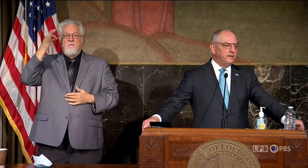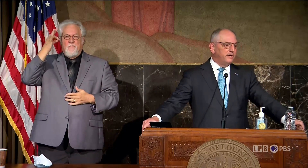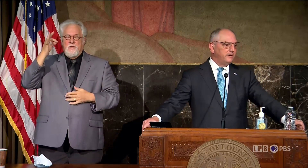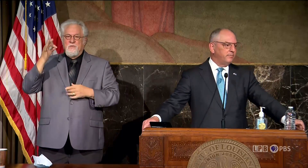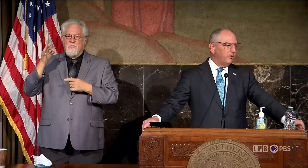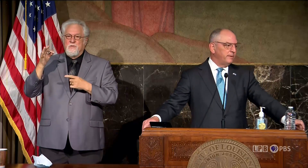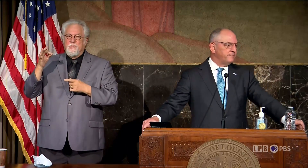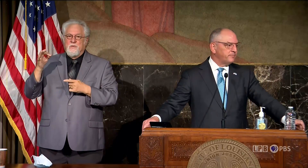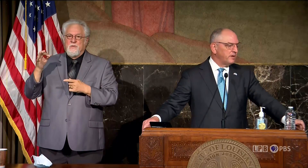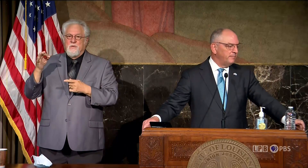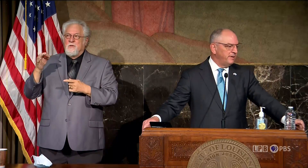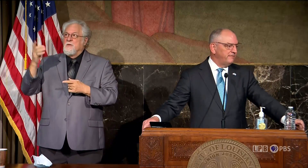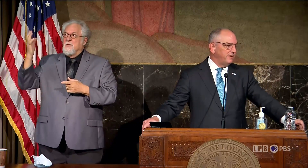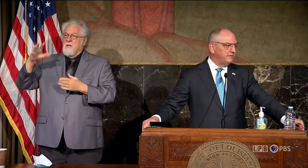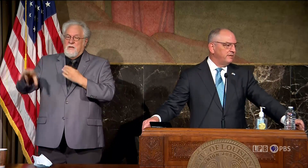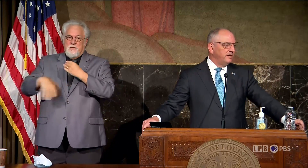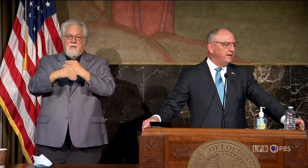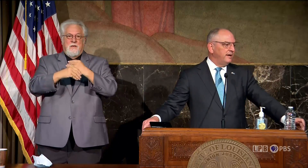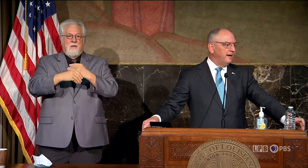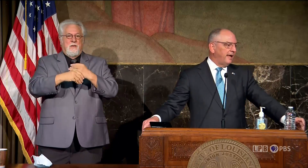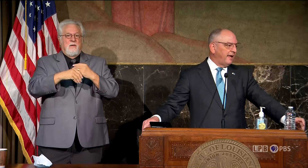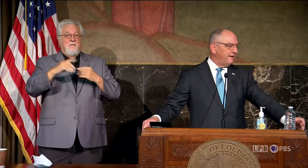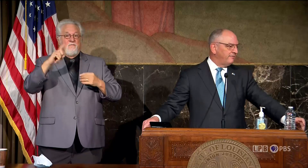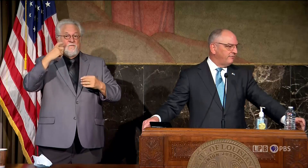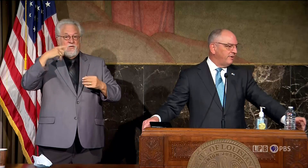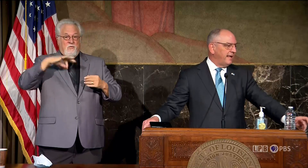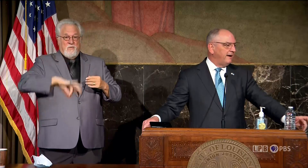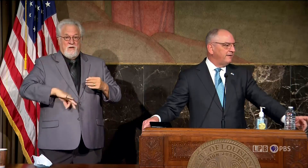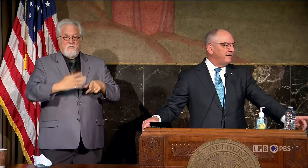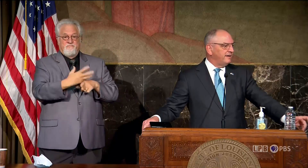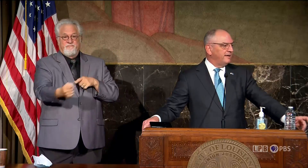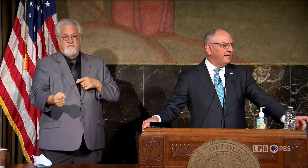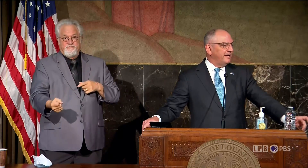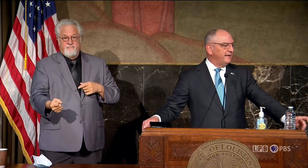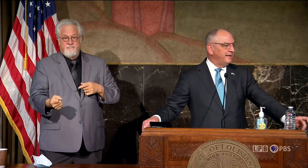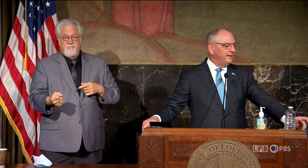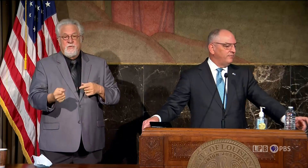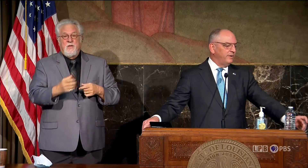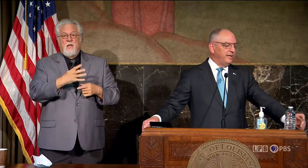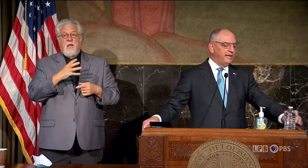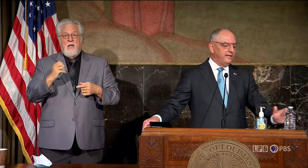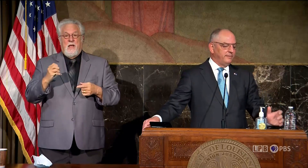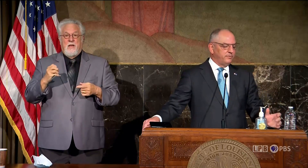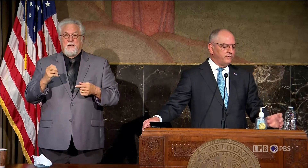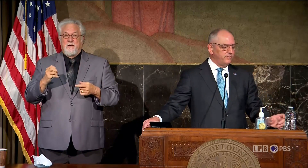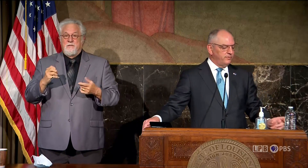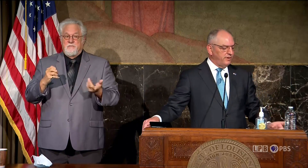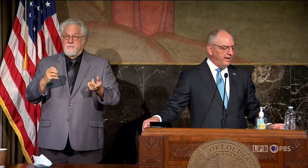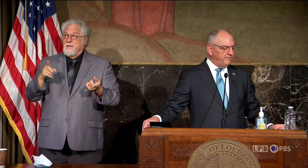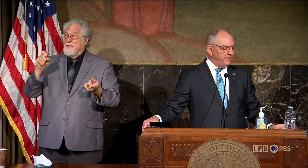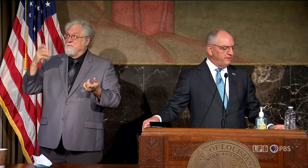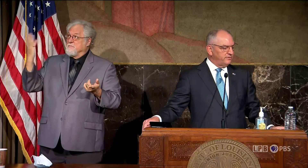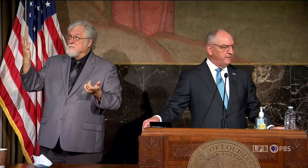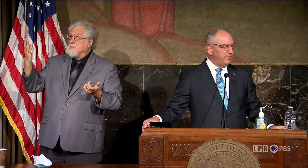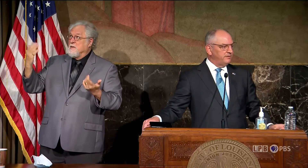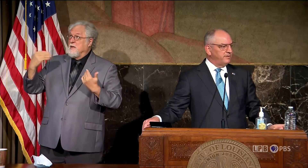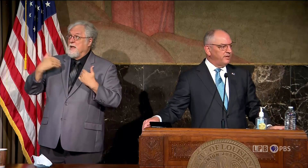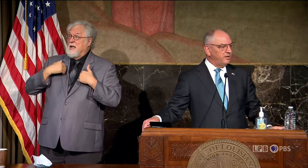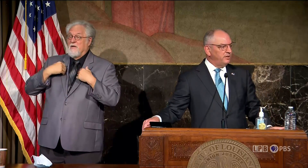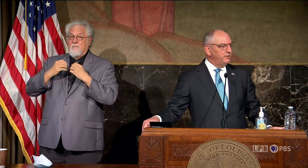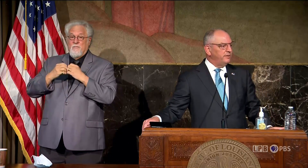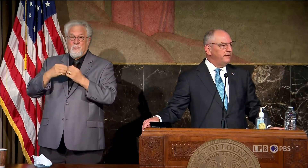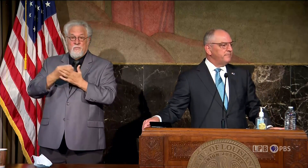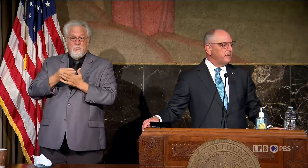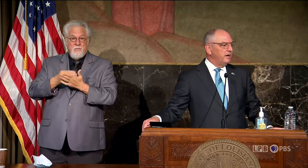enhanced unemployment benefits have run out, and we need them to have another stimulus